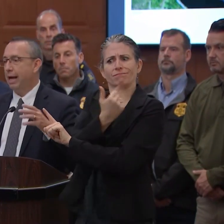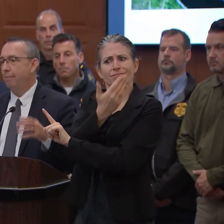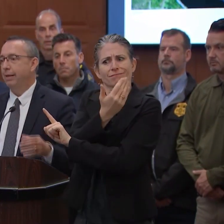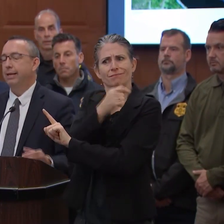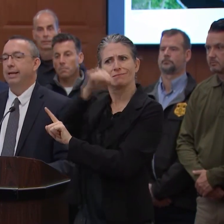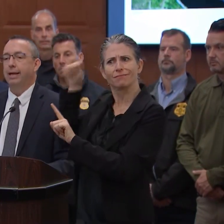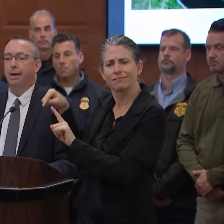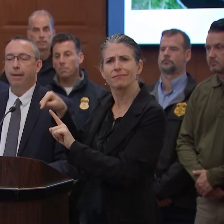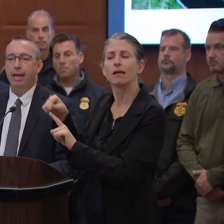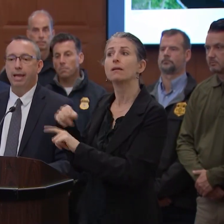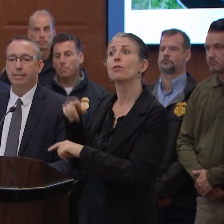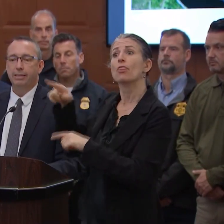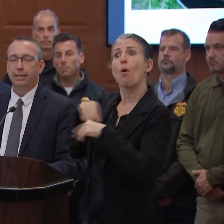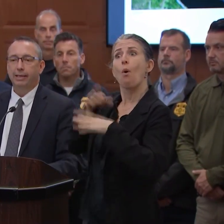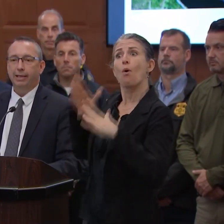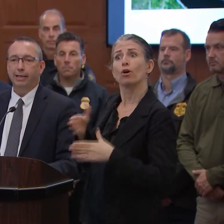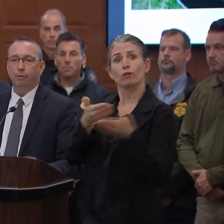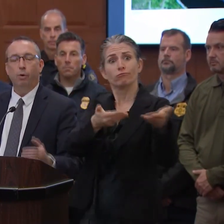over the top.